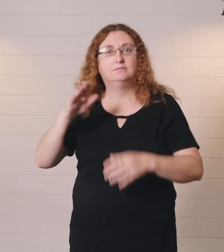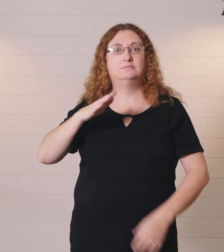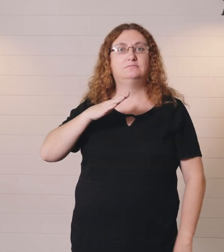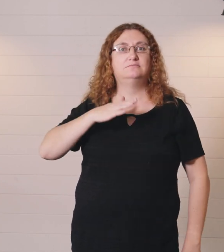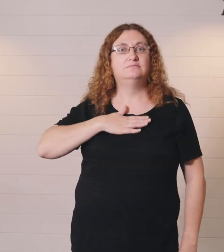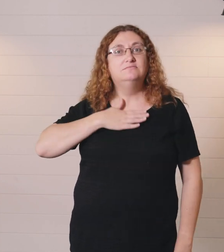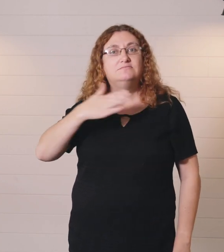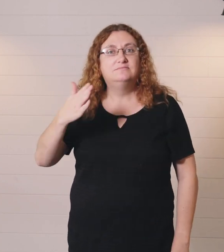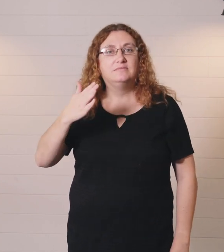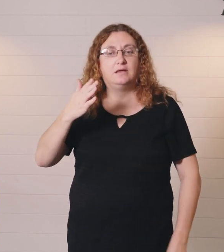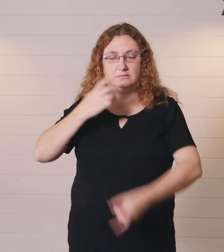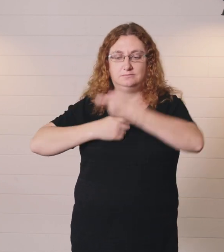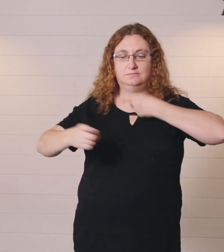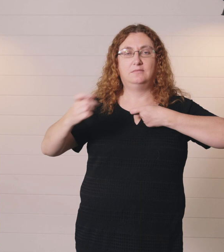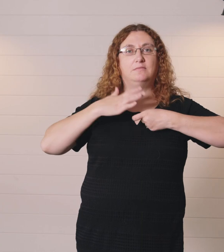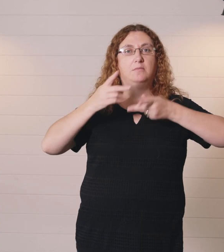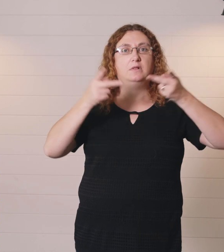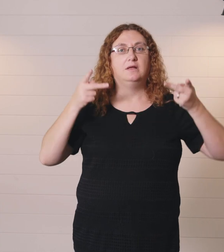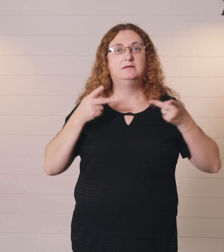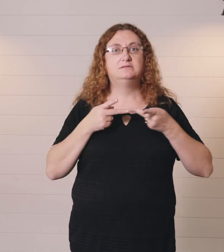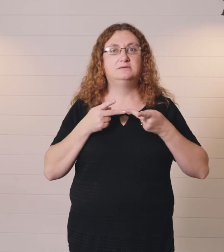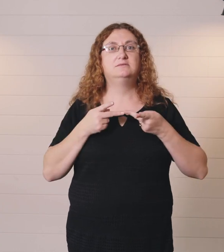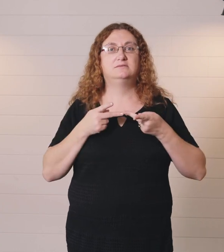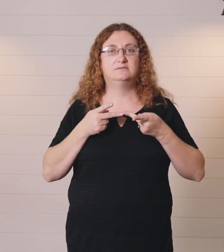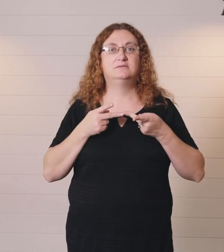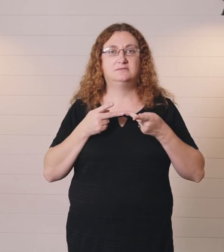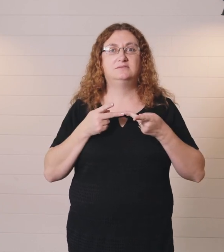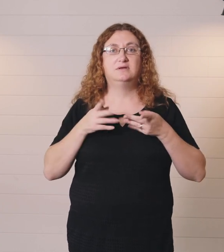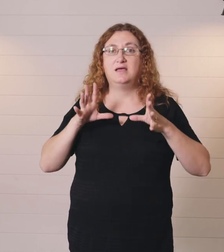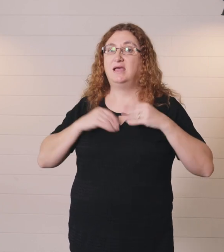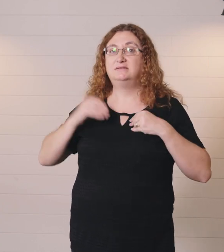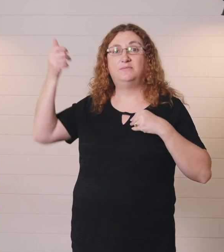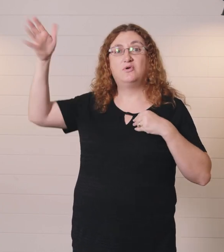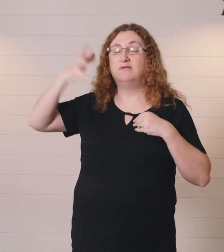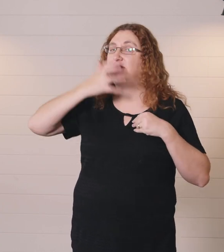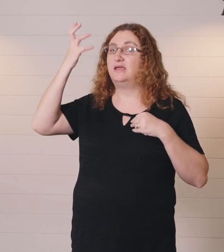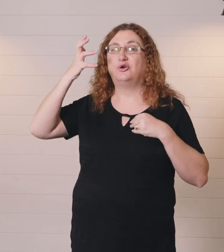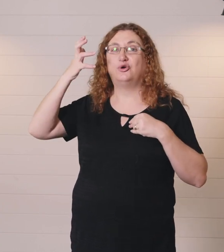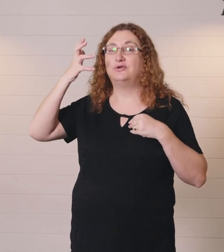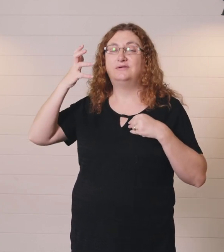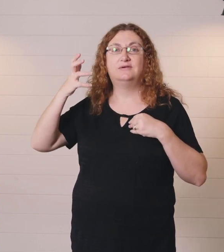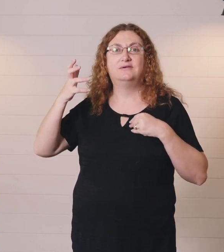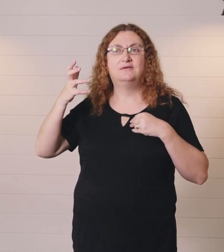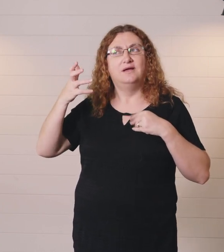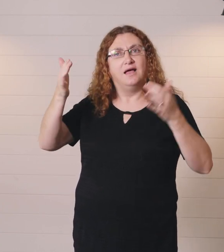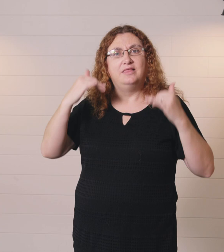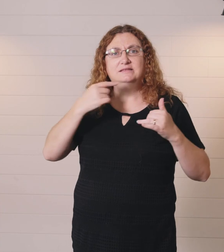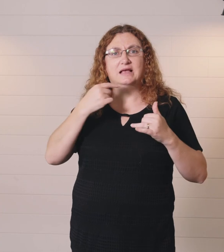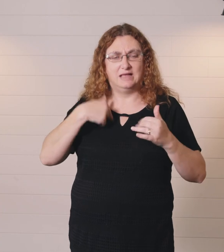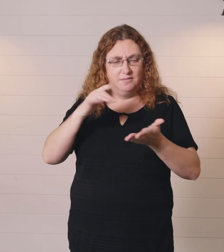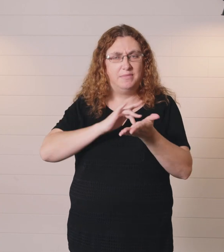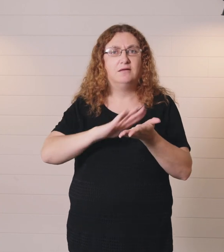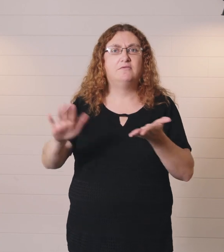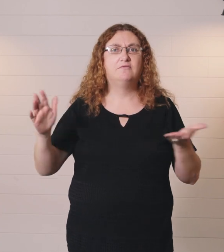willingly steps into the flood of God's justice, absorbing the rightful wrath of God on my behalf, and then declares salvation